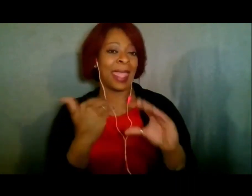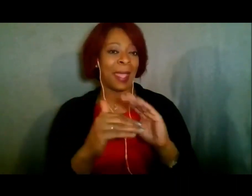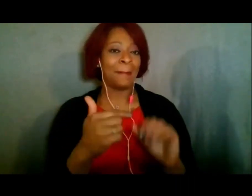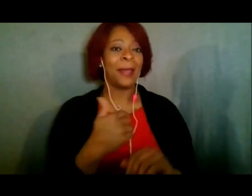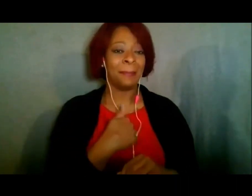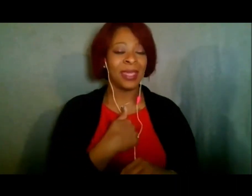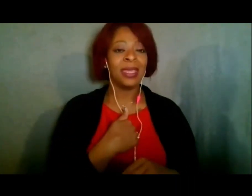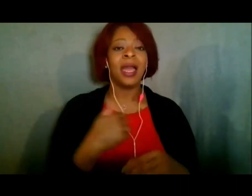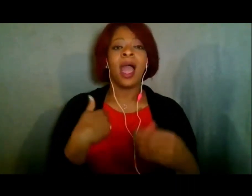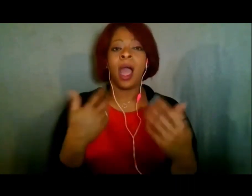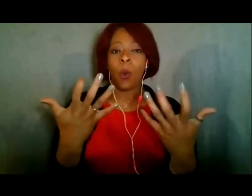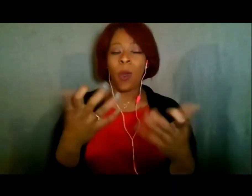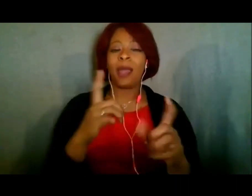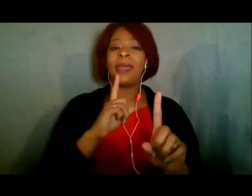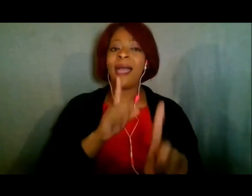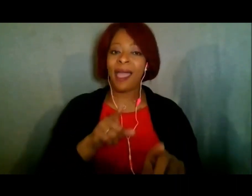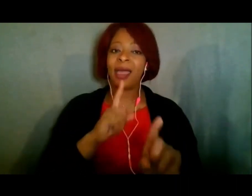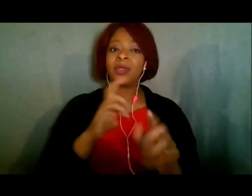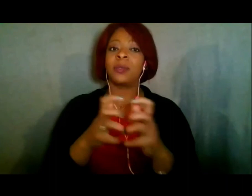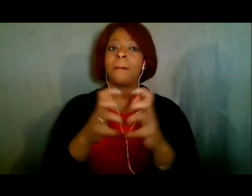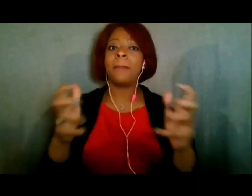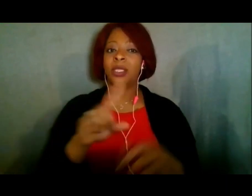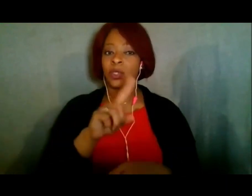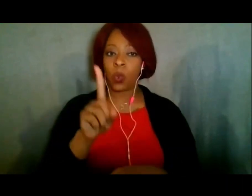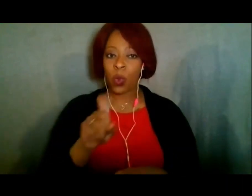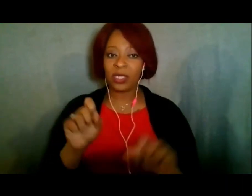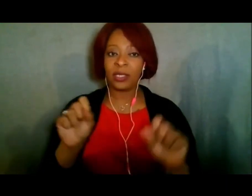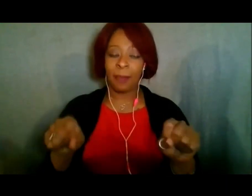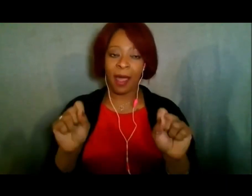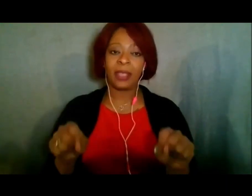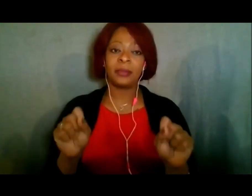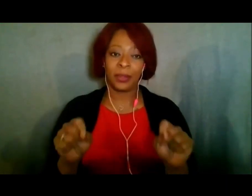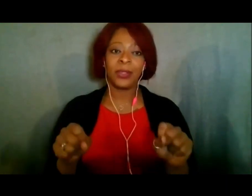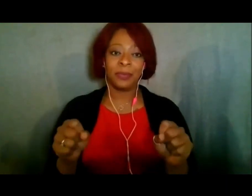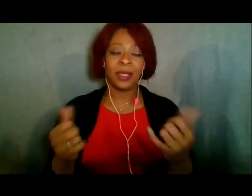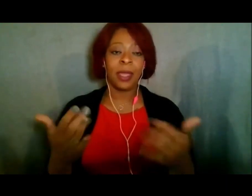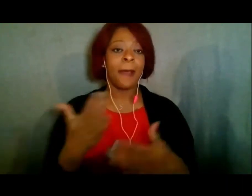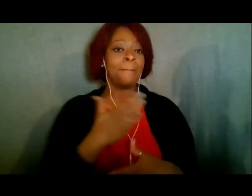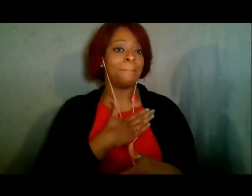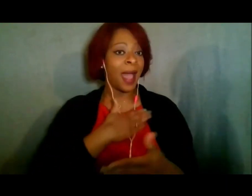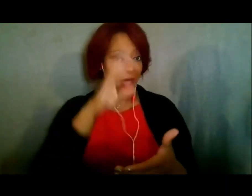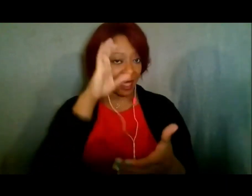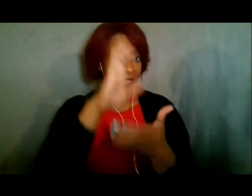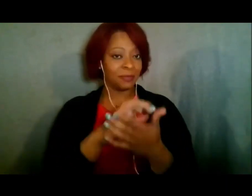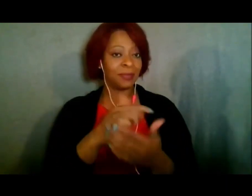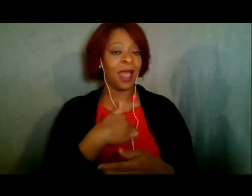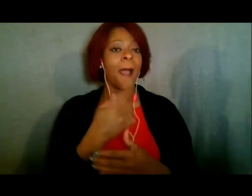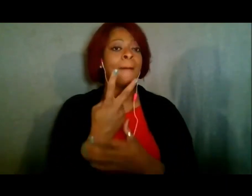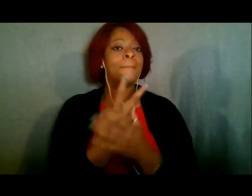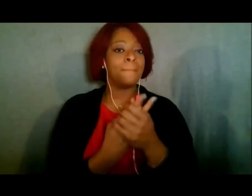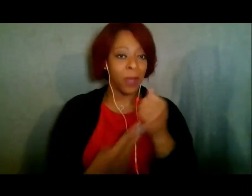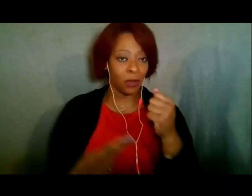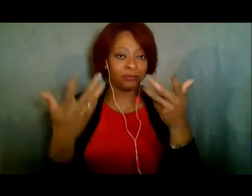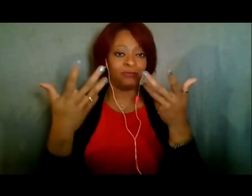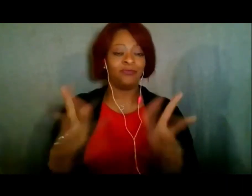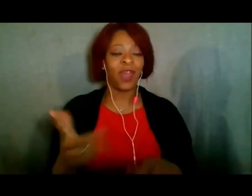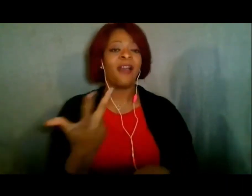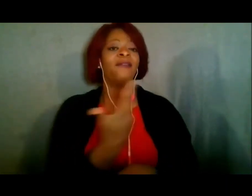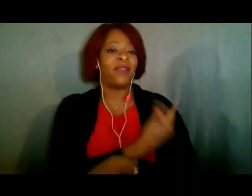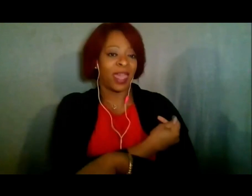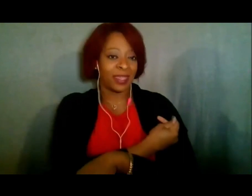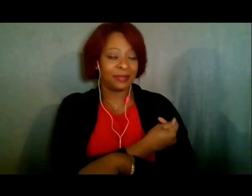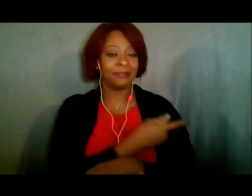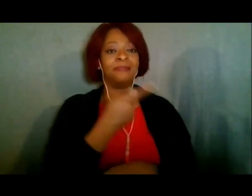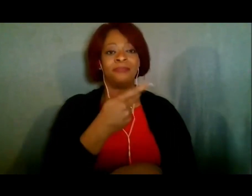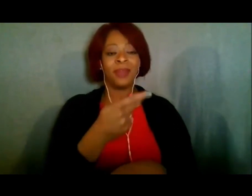really want to answer as many questions as possible. My husband and I both got the vaccines. We both have